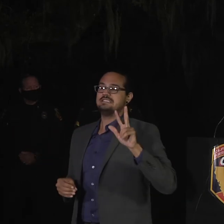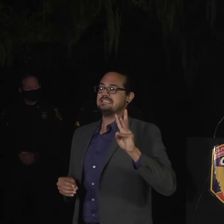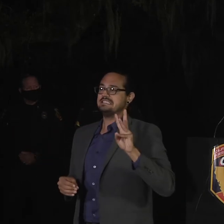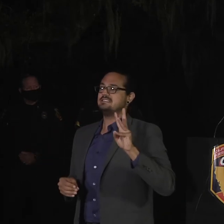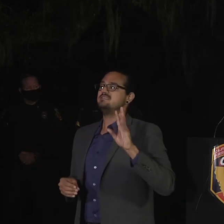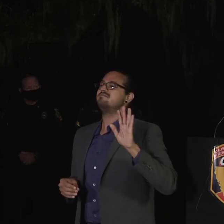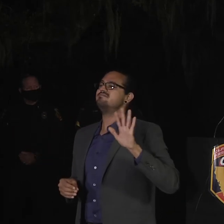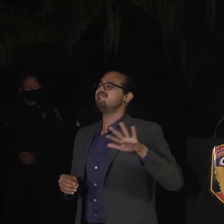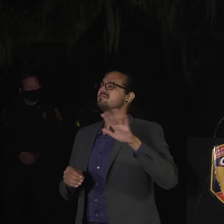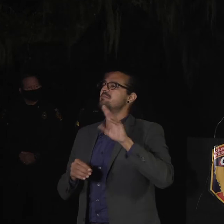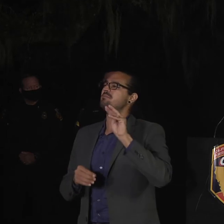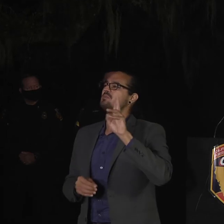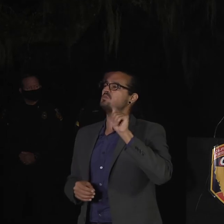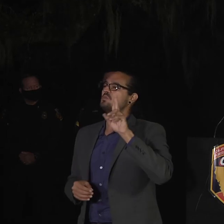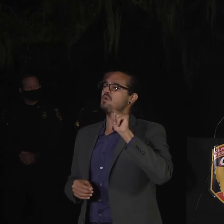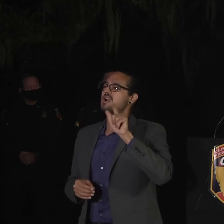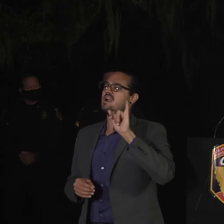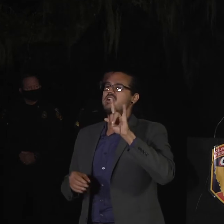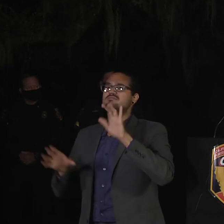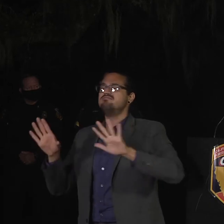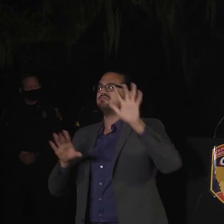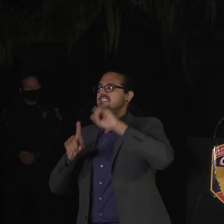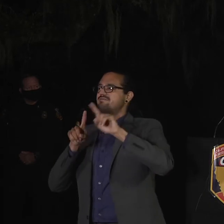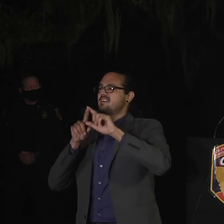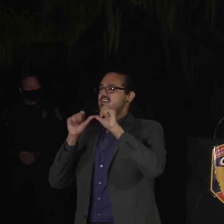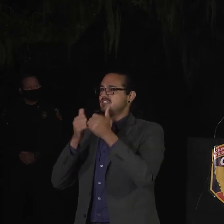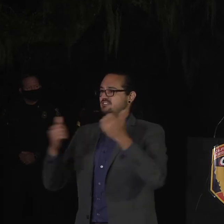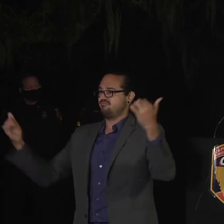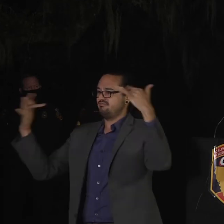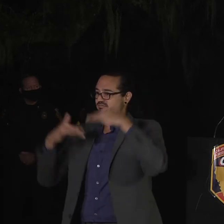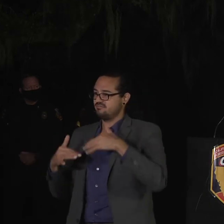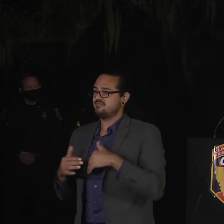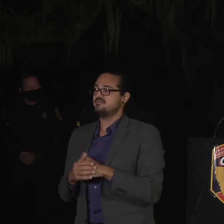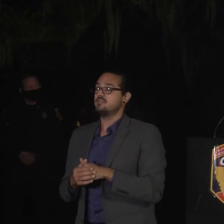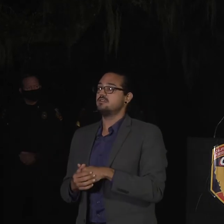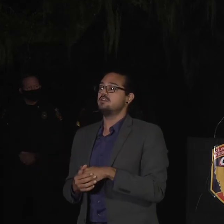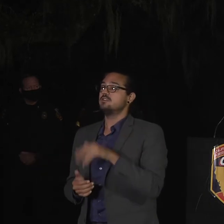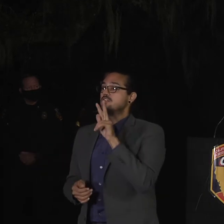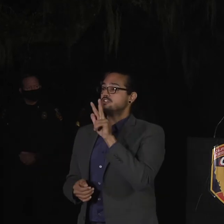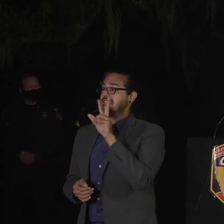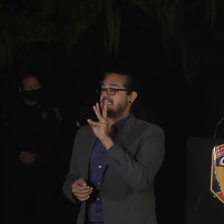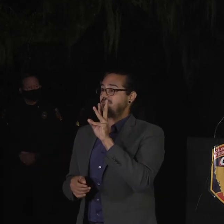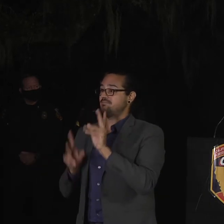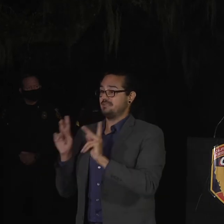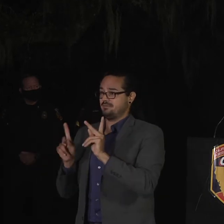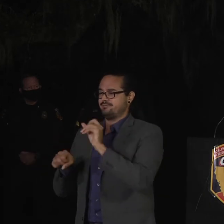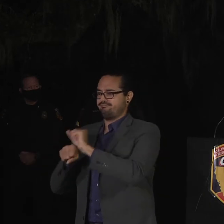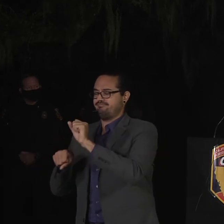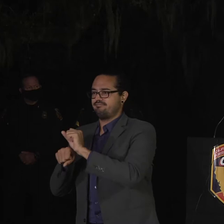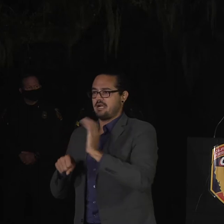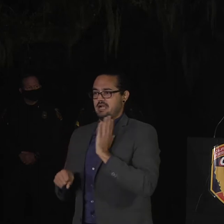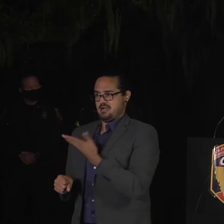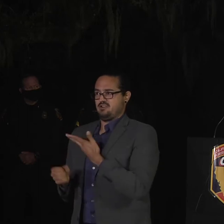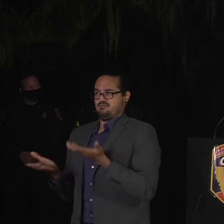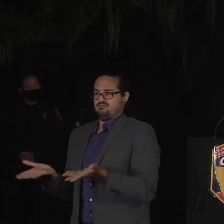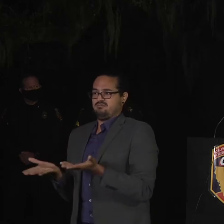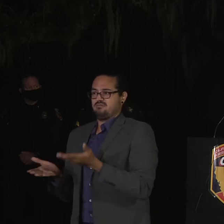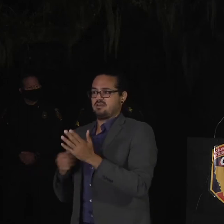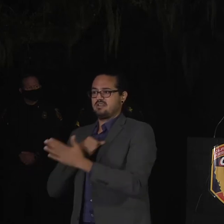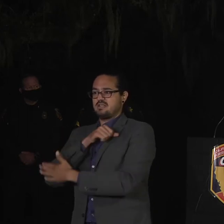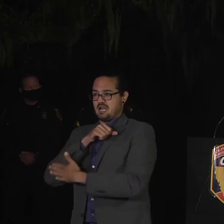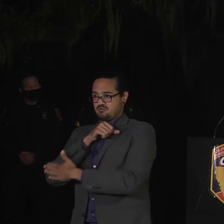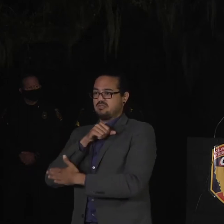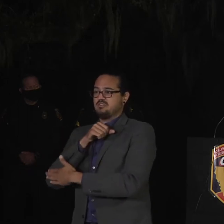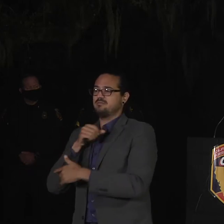personnel, 18 from in county. And again, like, you know, I've said this before, I can't say thank you. We can't say thank you enough